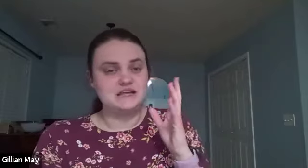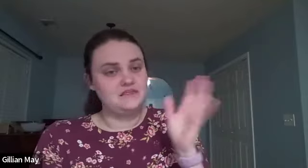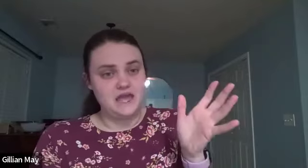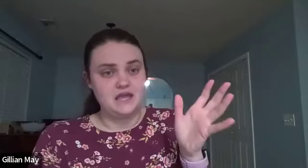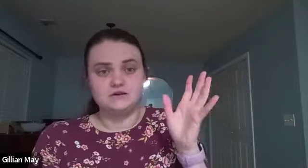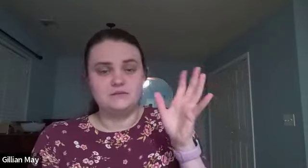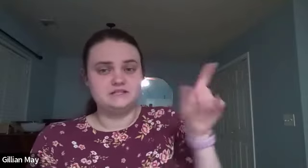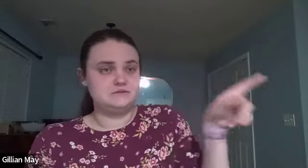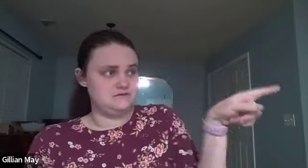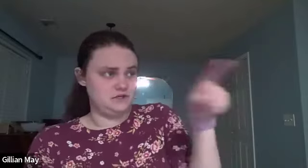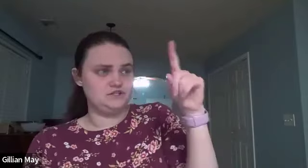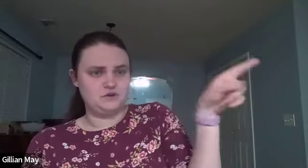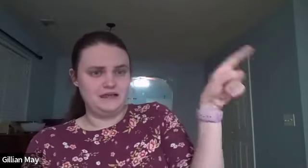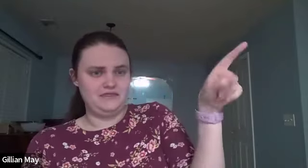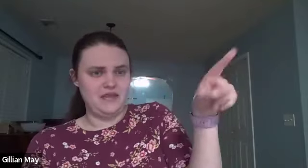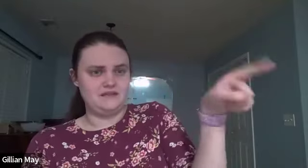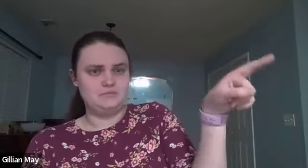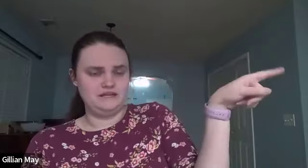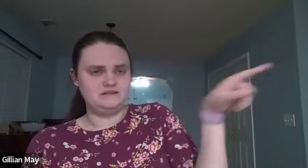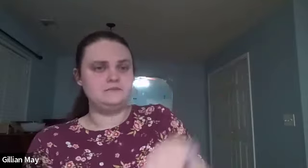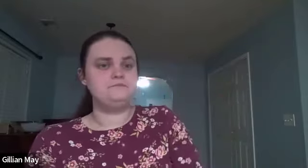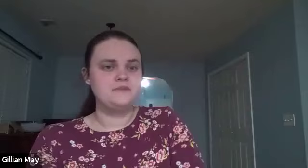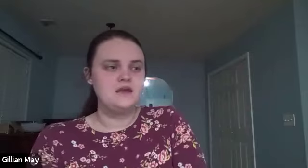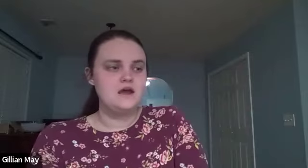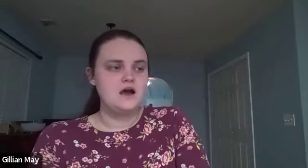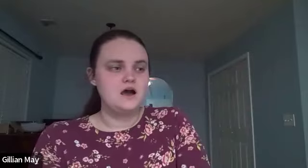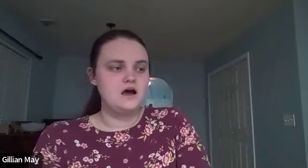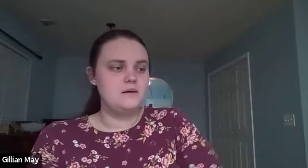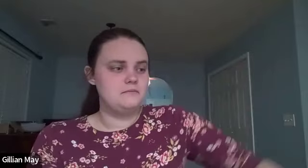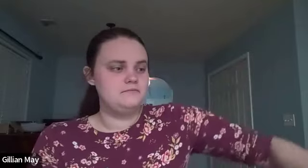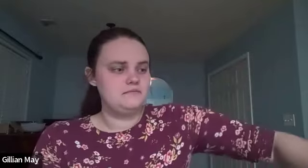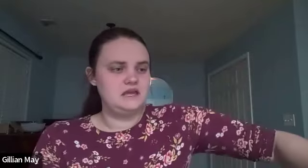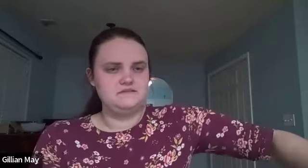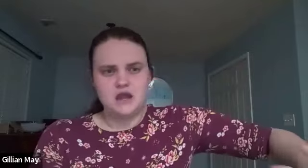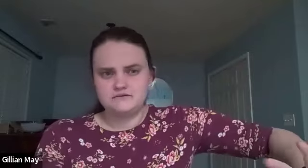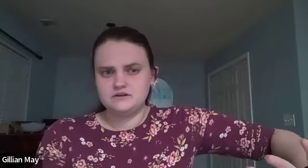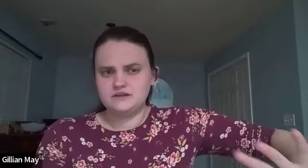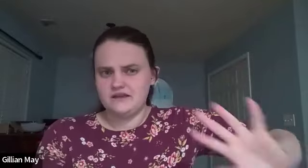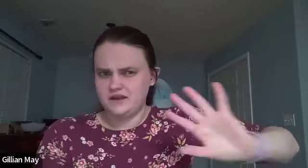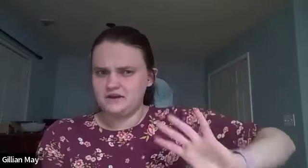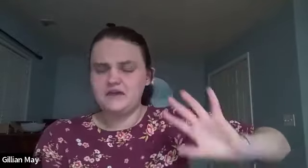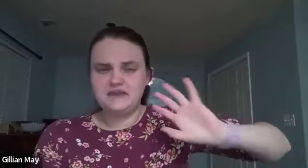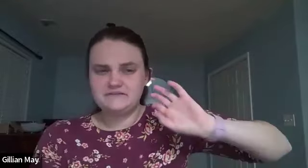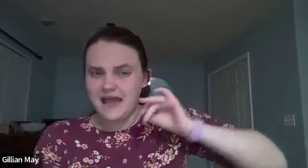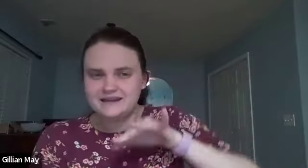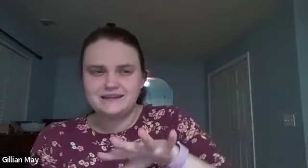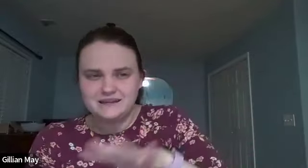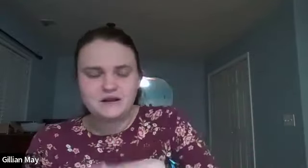like they or not being specific, you would just go like they, like pointing to them. And if you have noticed, like I think I've added it in, but I'm